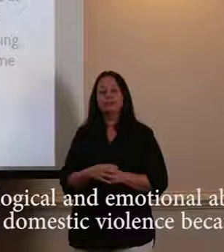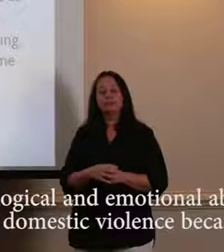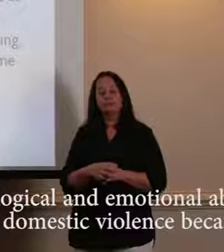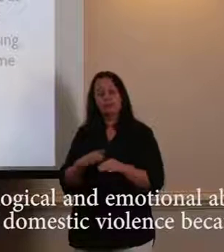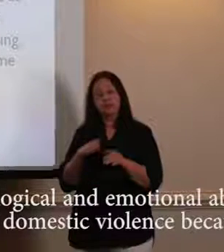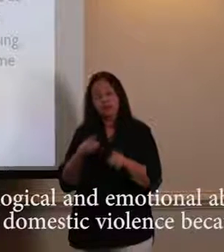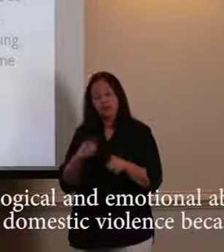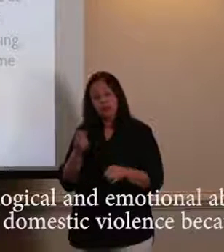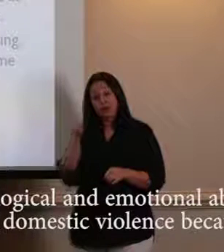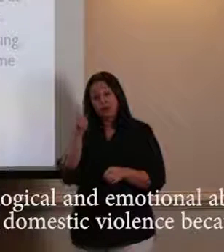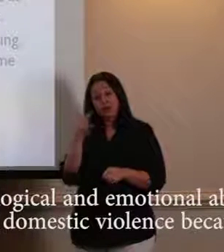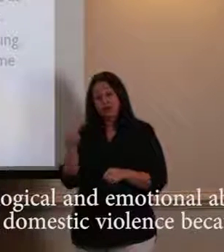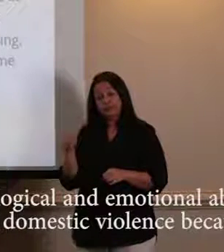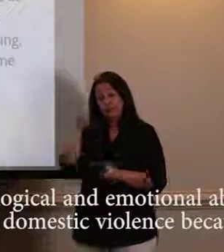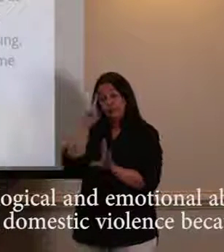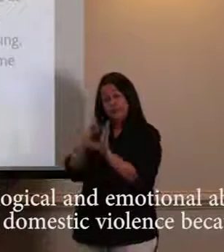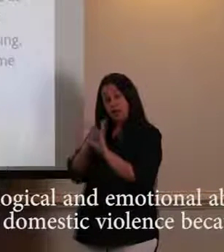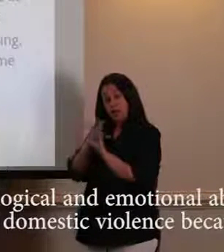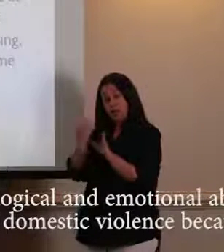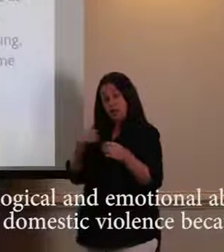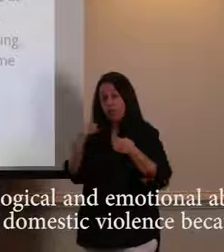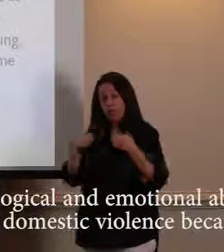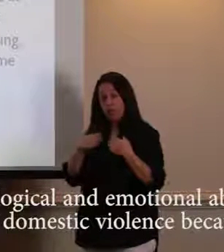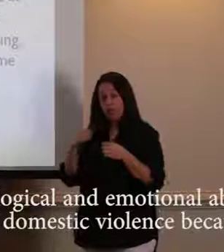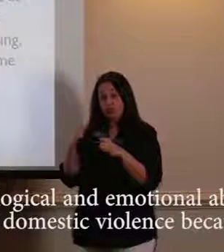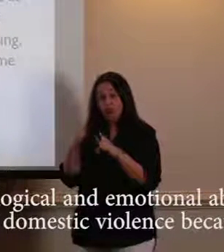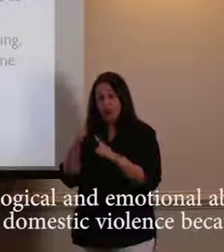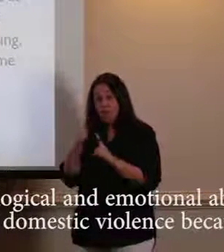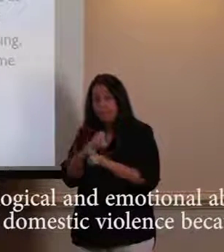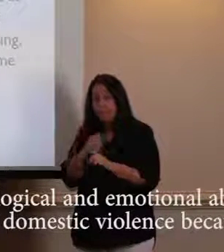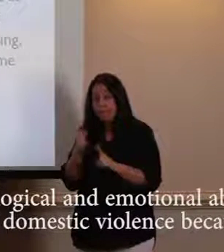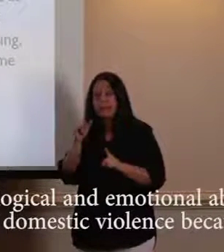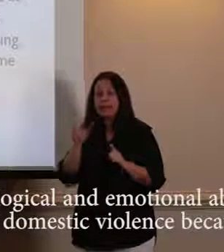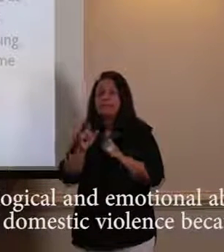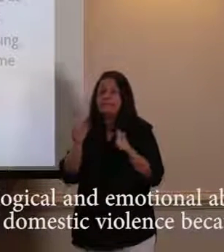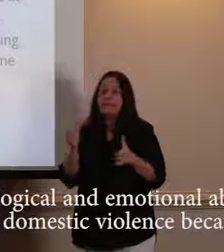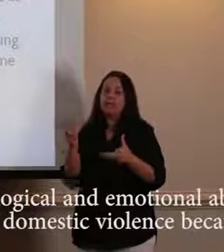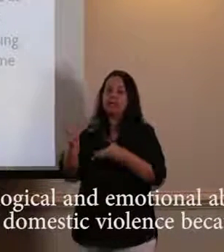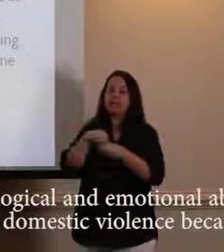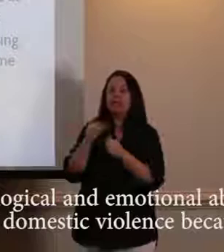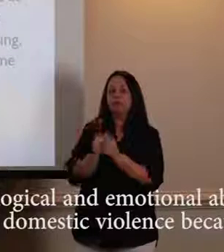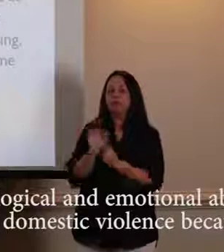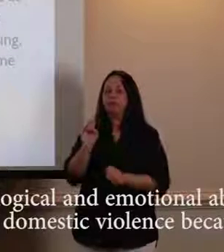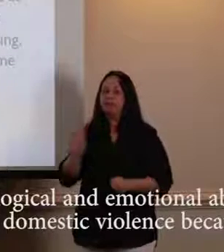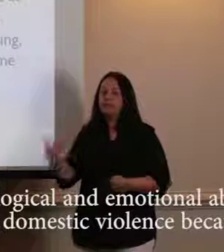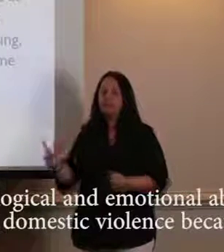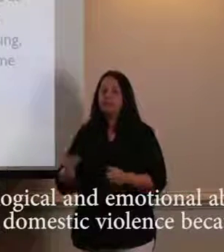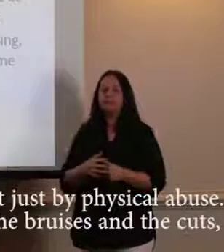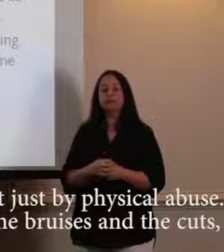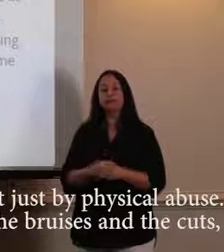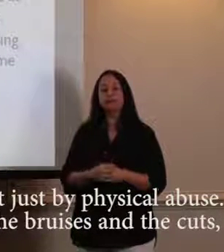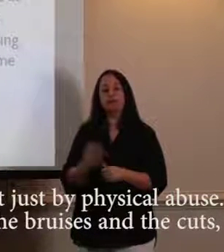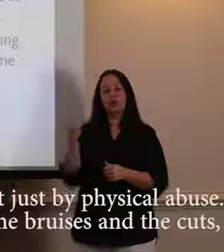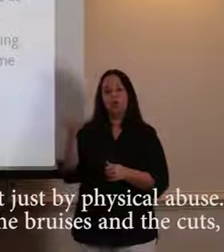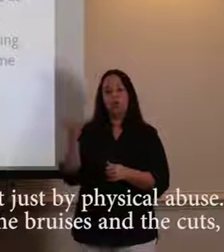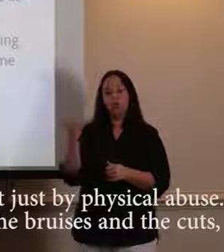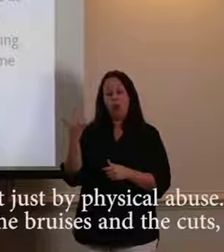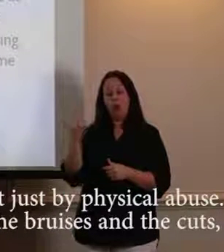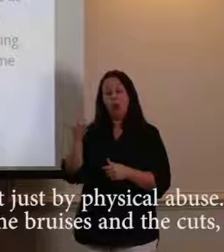Arguably, the psychological and emotional abuse is one of the biggest pieces of domestic violence, because the trauma can be caused not